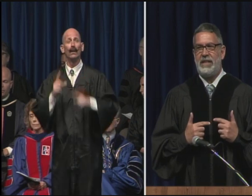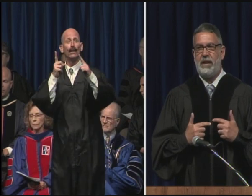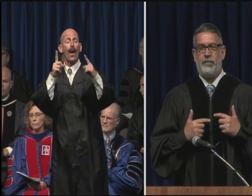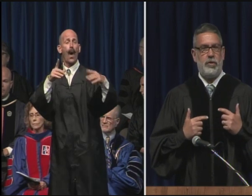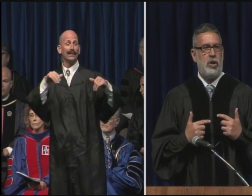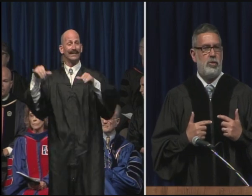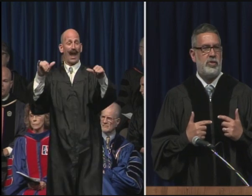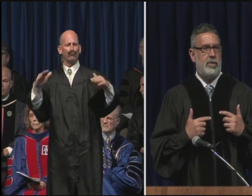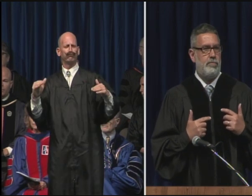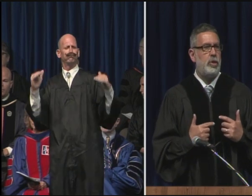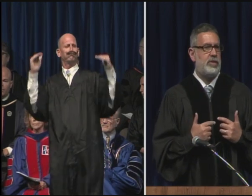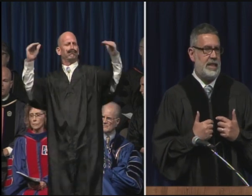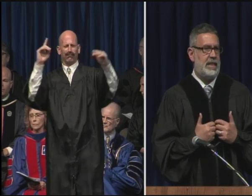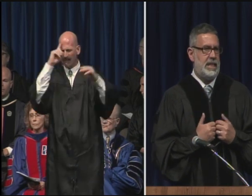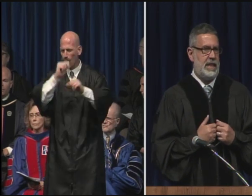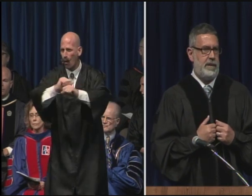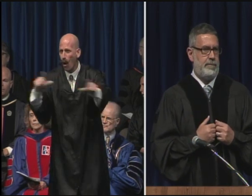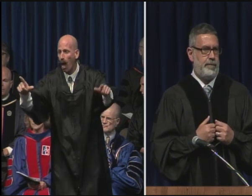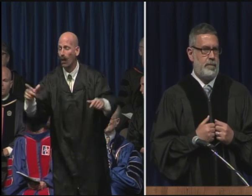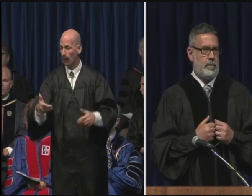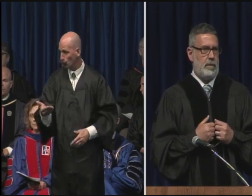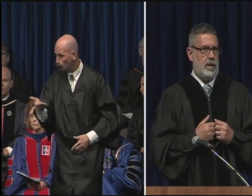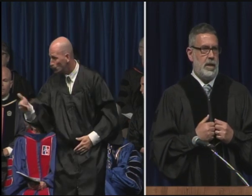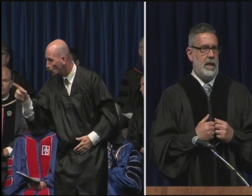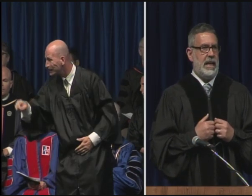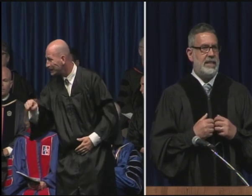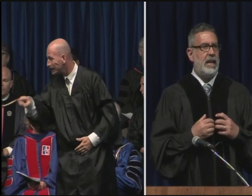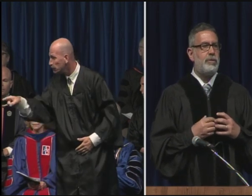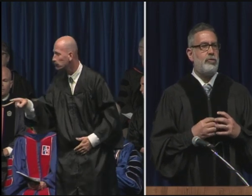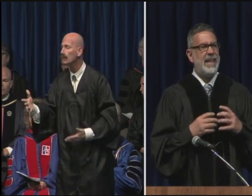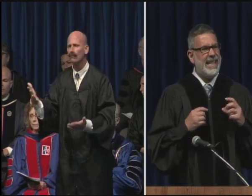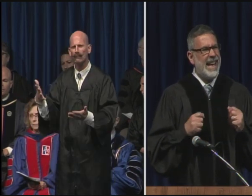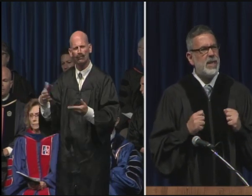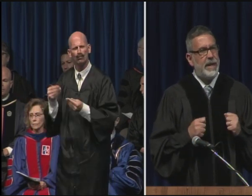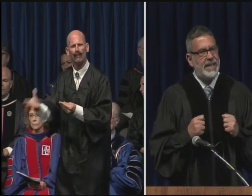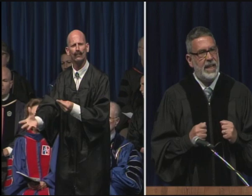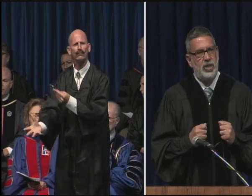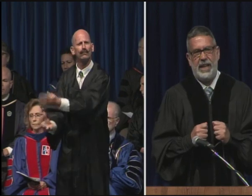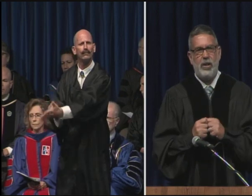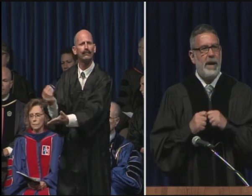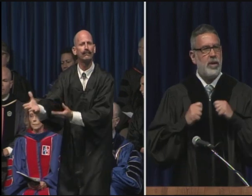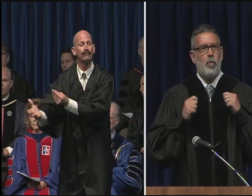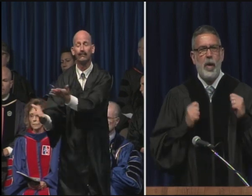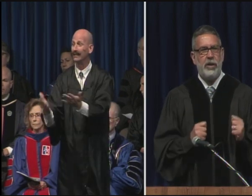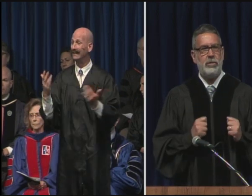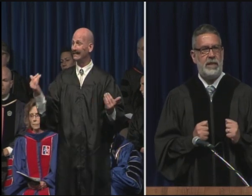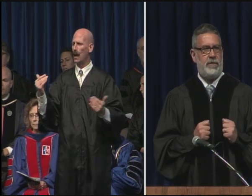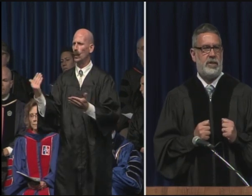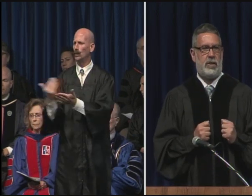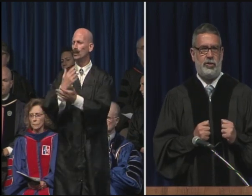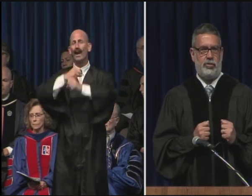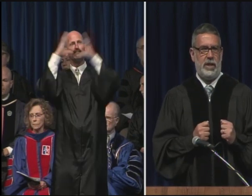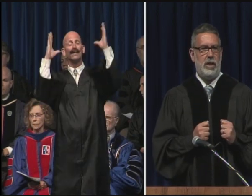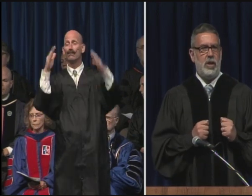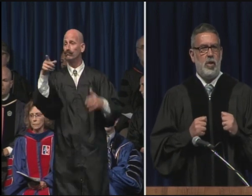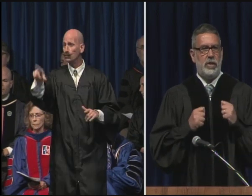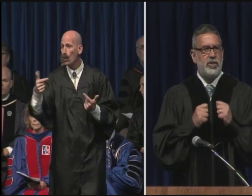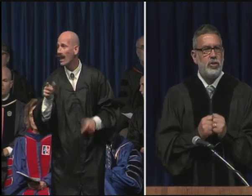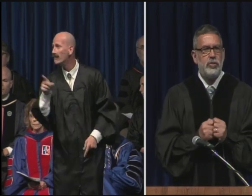for those most in need. It's helped create an expectation that no matter where you live in this country, when students